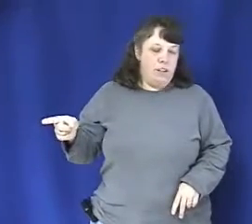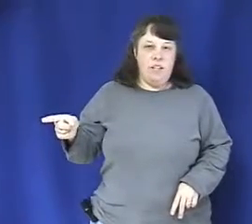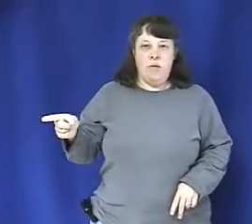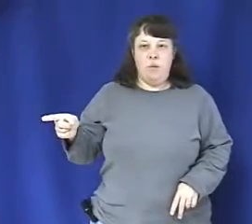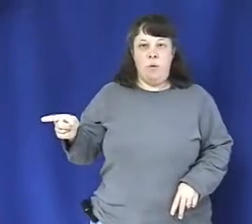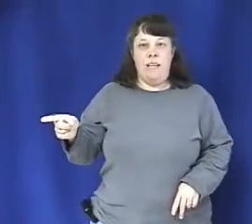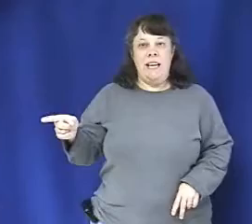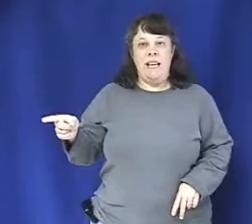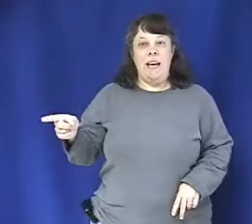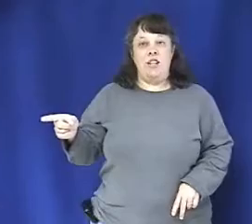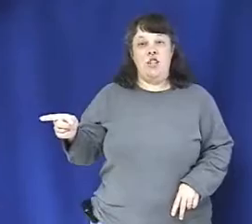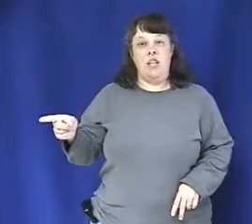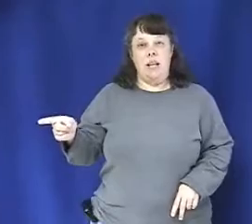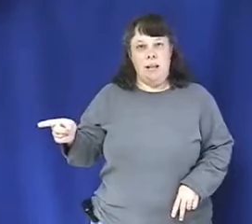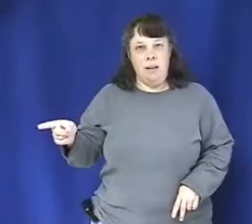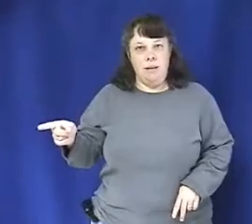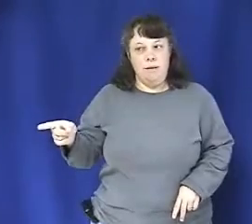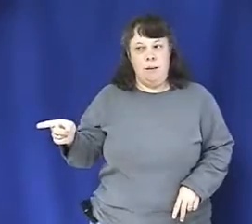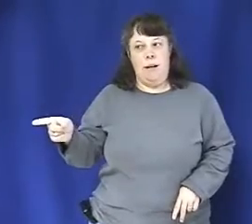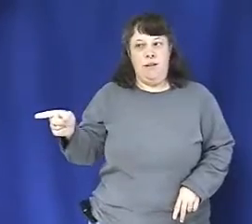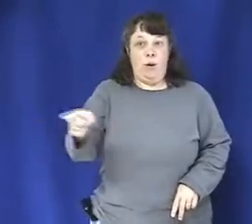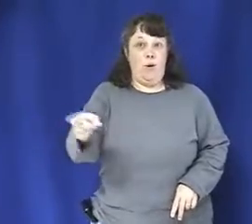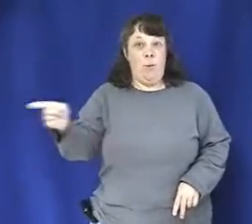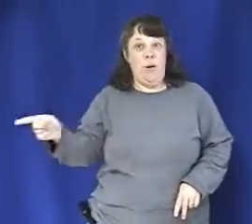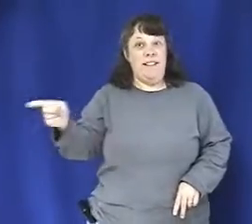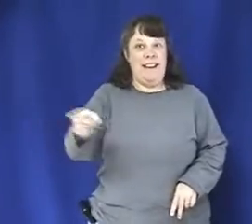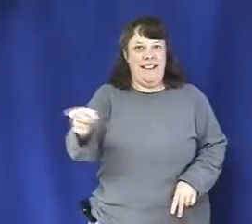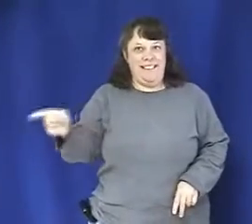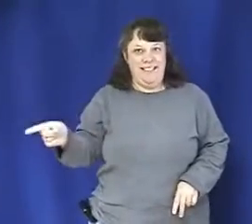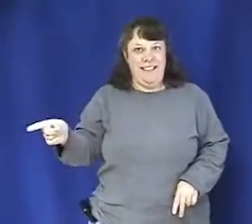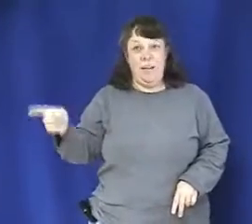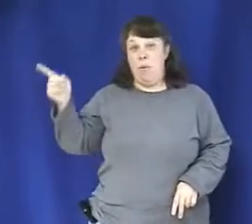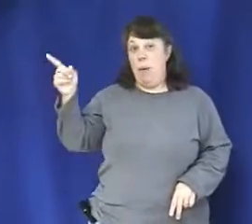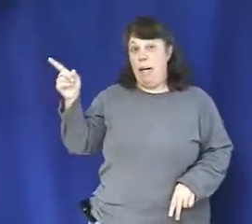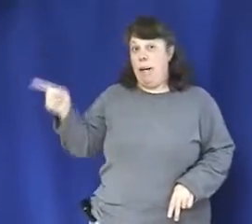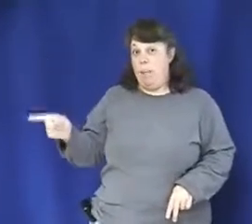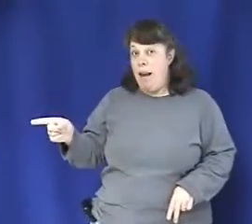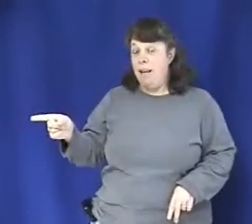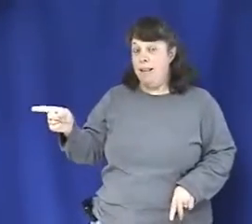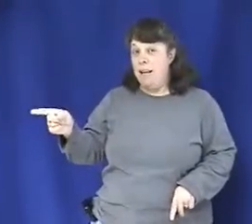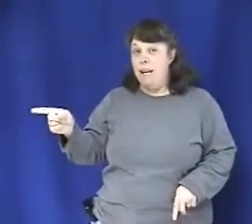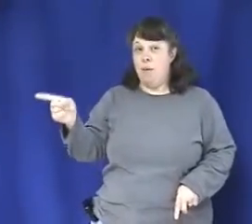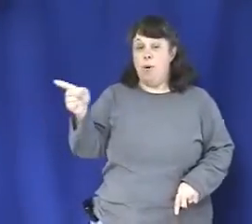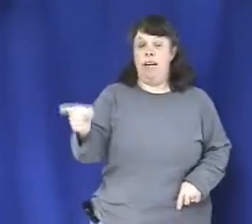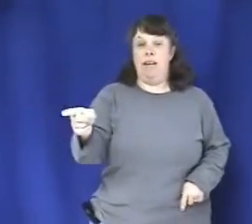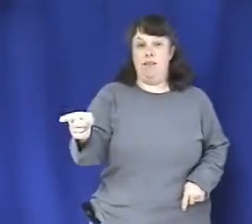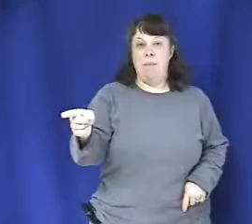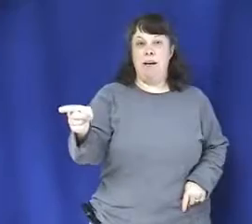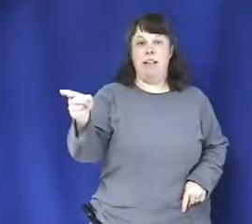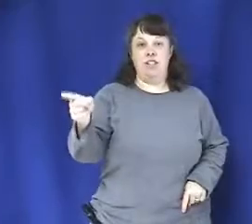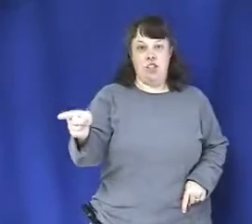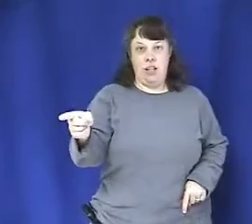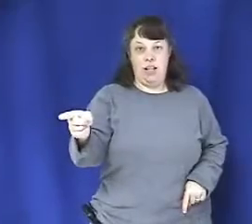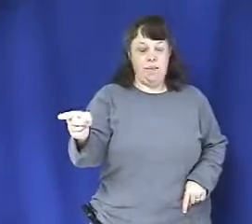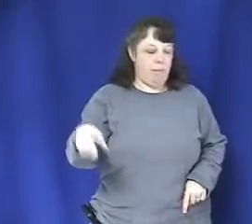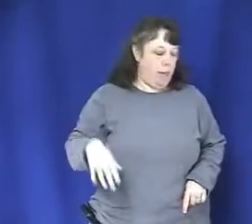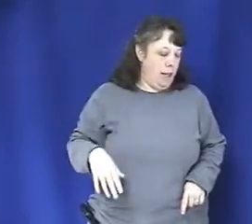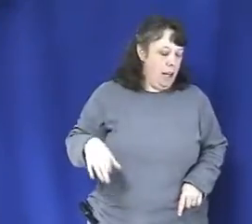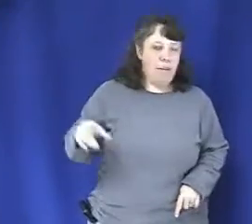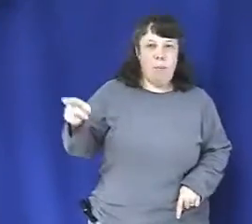The difference between he and she depends on who you're pointing at. If you're pointing at a male, it's he. If you're pointing at a female, it's she. If you're